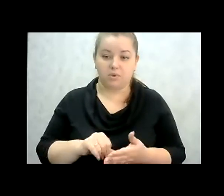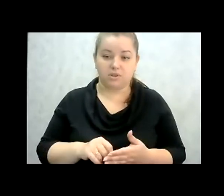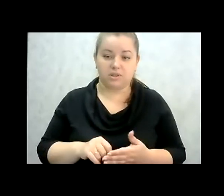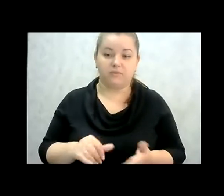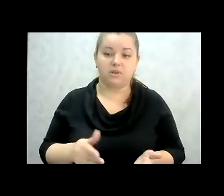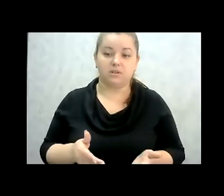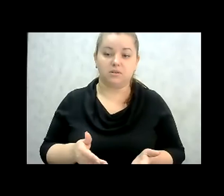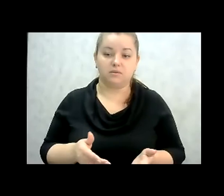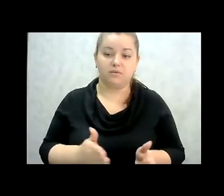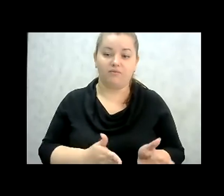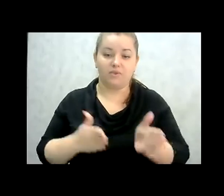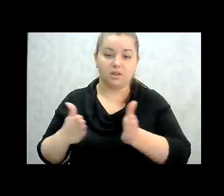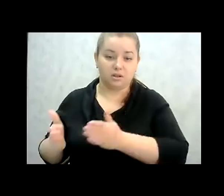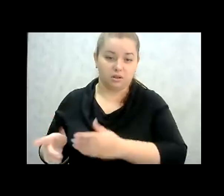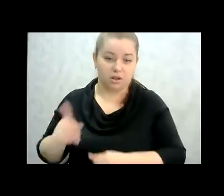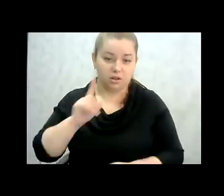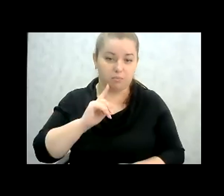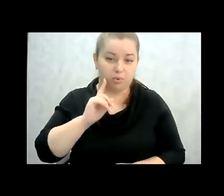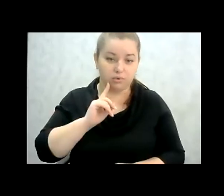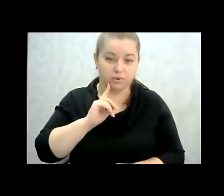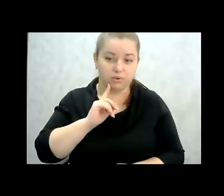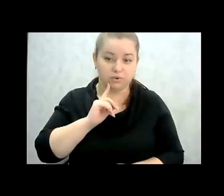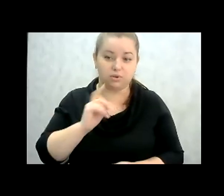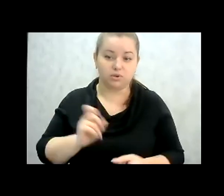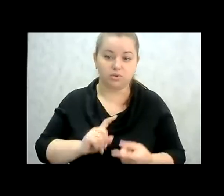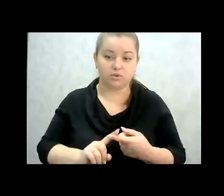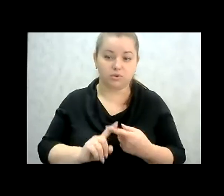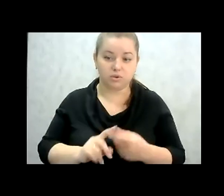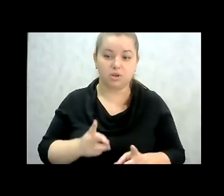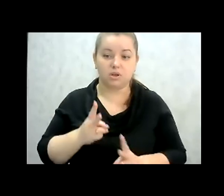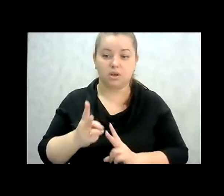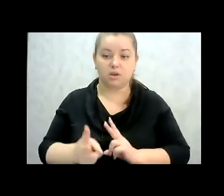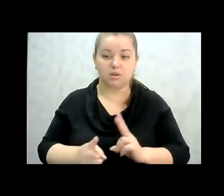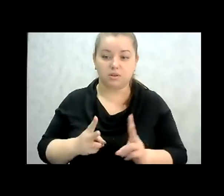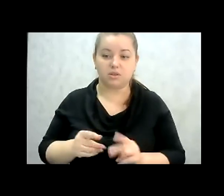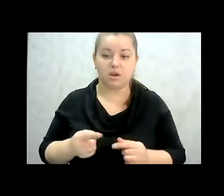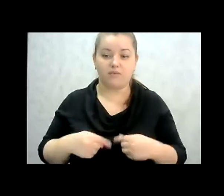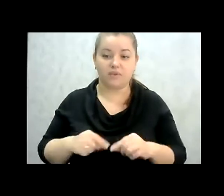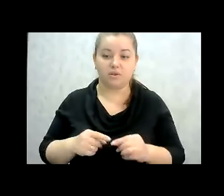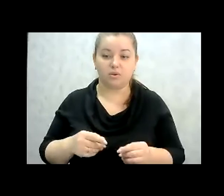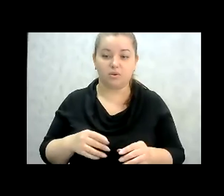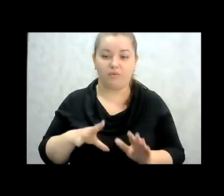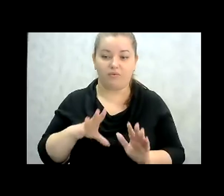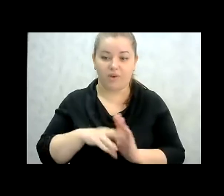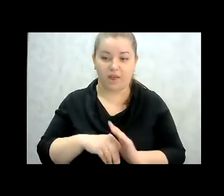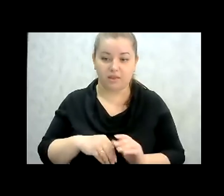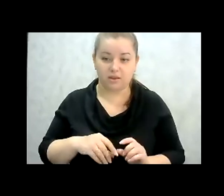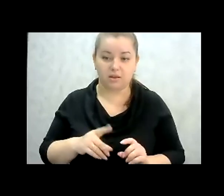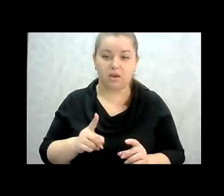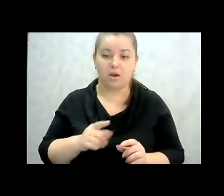funds. That's why establishment of this territorial authorities was postponed.